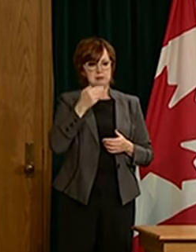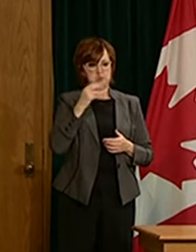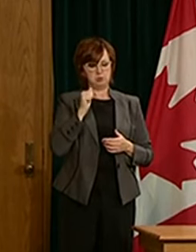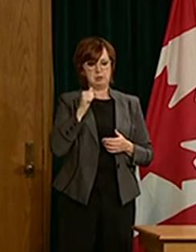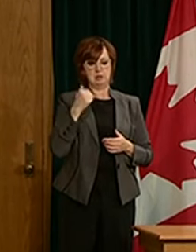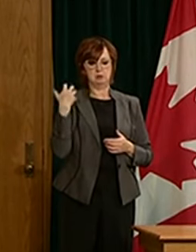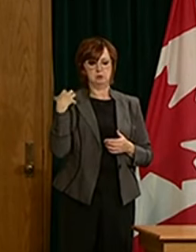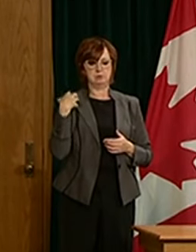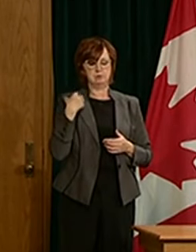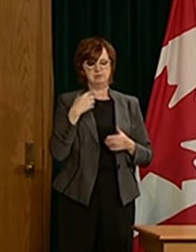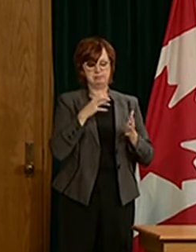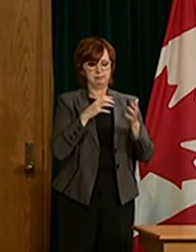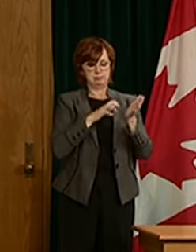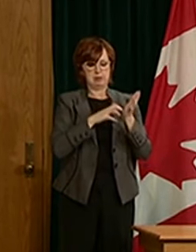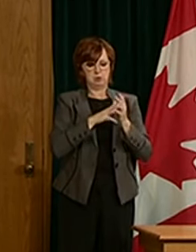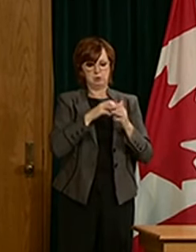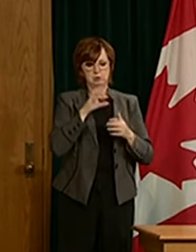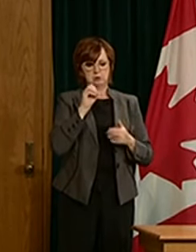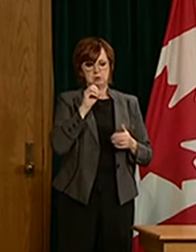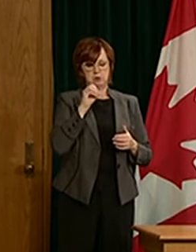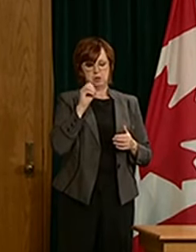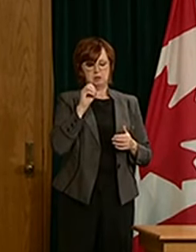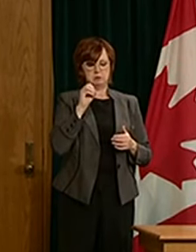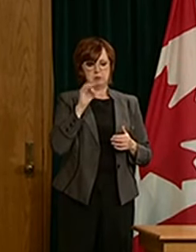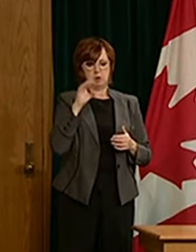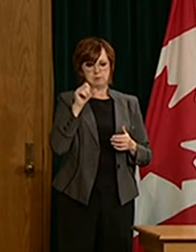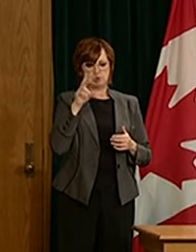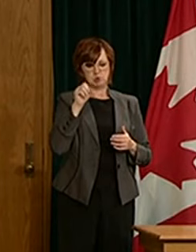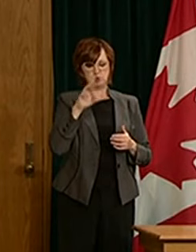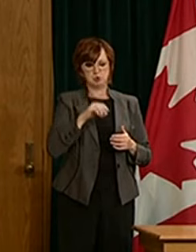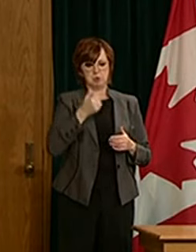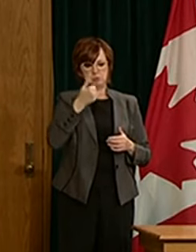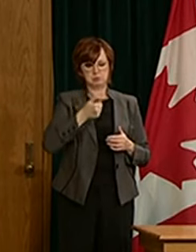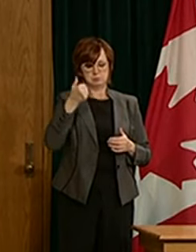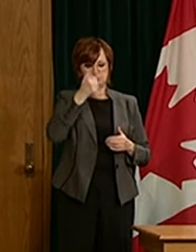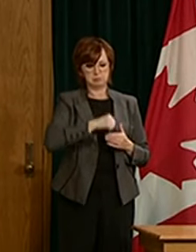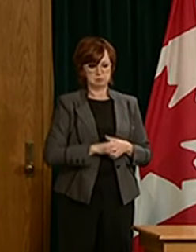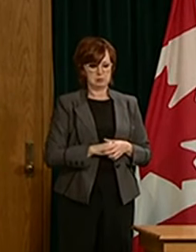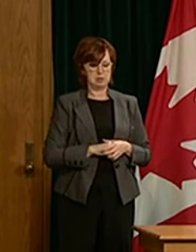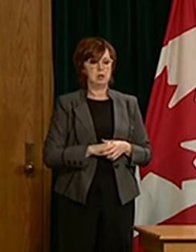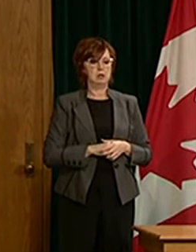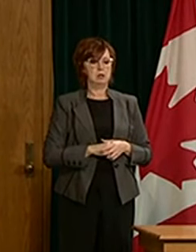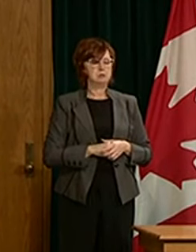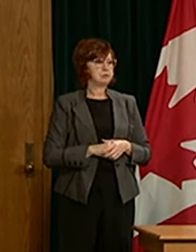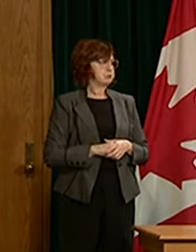of SHA's offensive strategy in our response to COVID-19. Next slide, please.